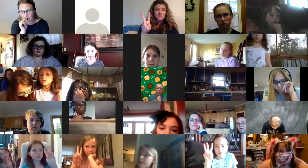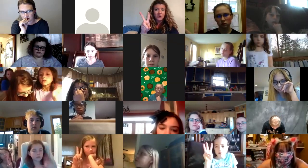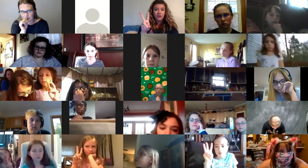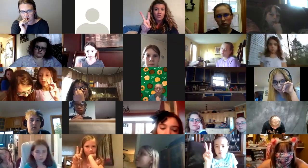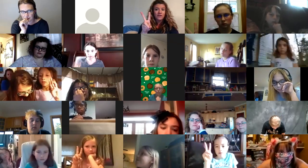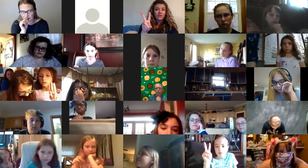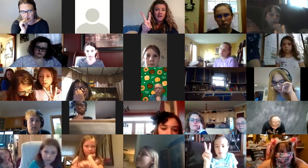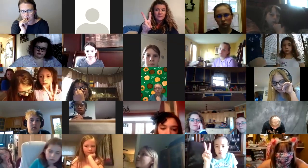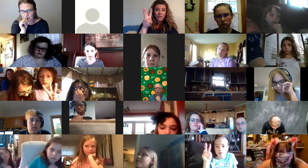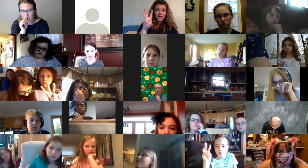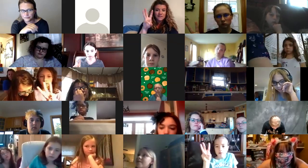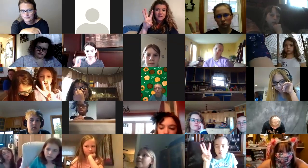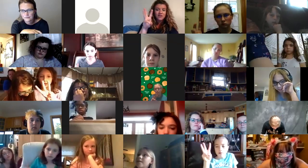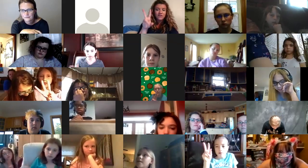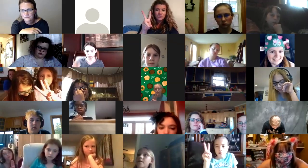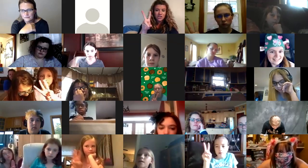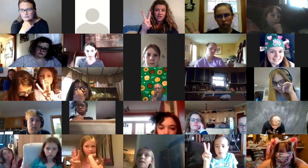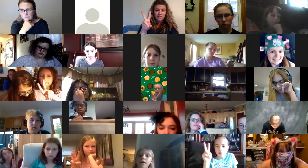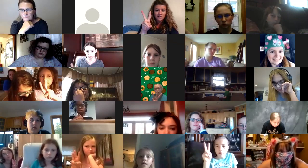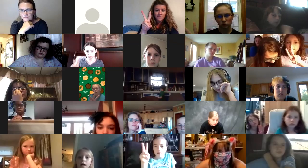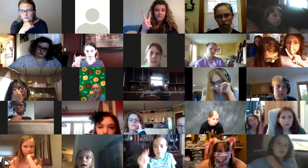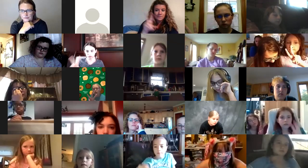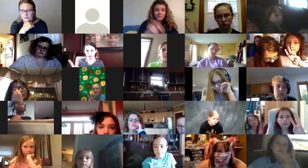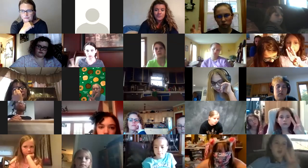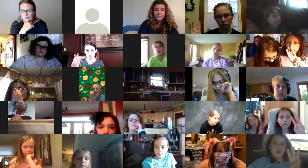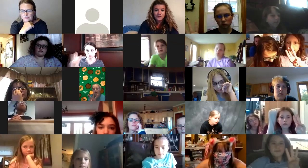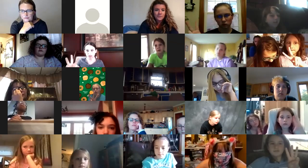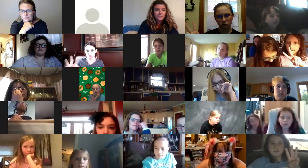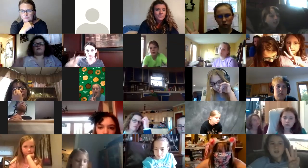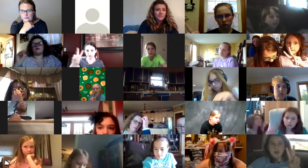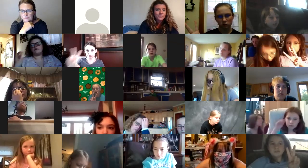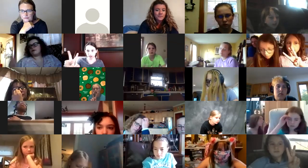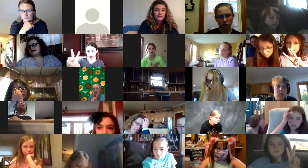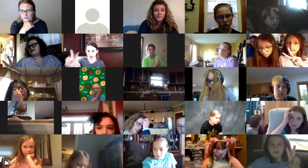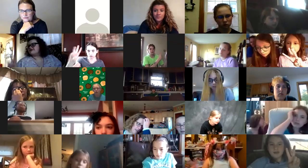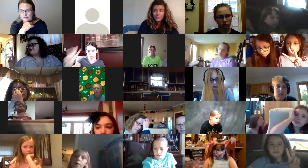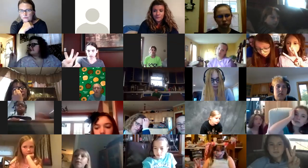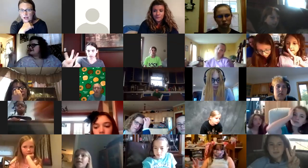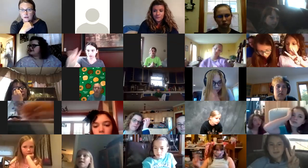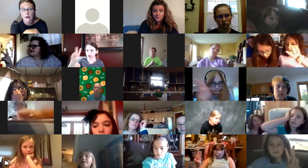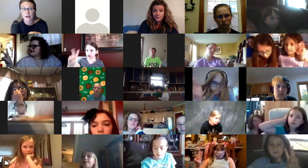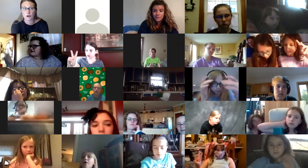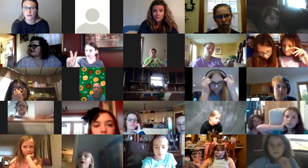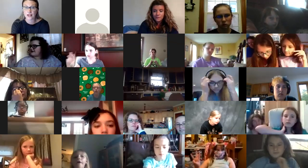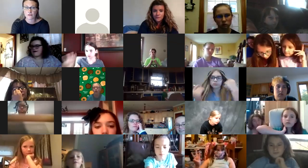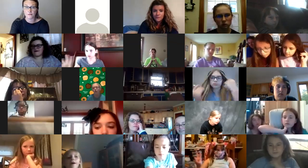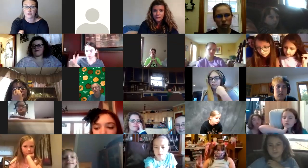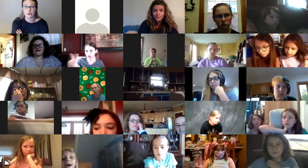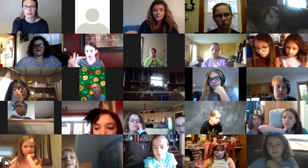here quite a few times. West Virginia. Yeah, go ahead. Run through the alphabet, Julie.